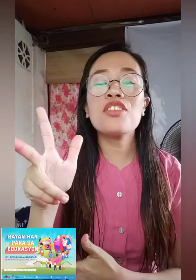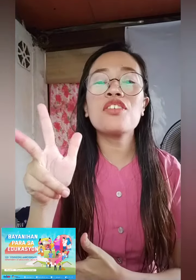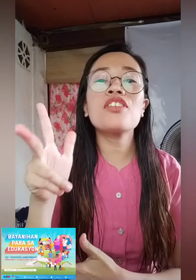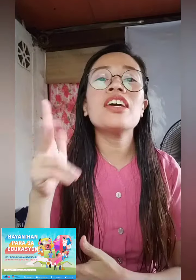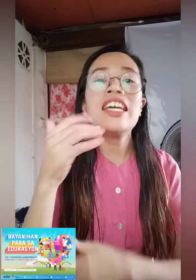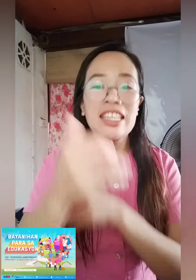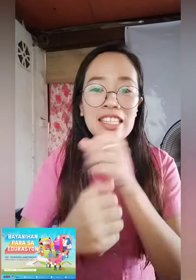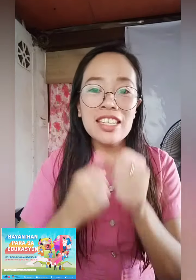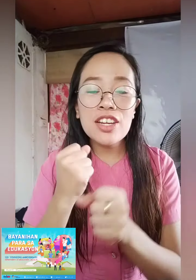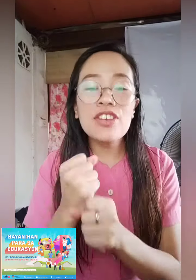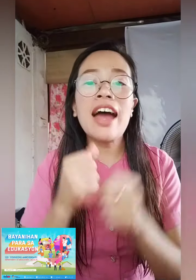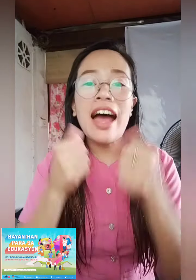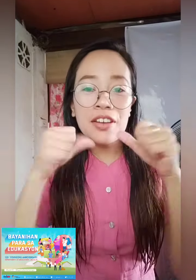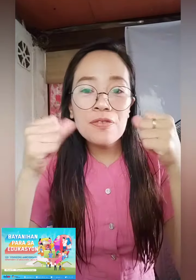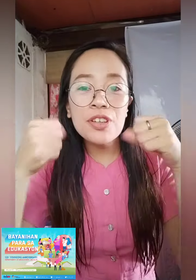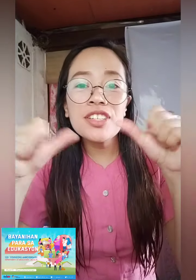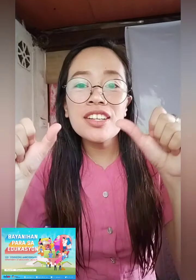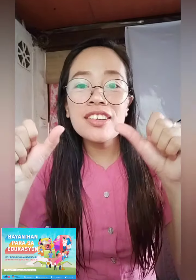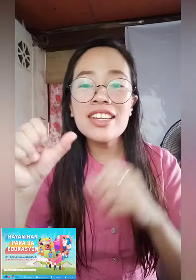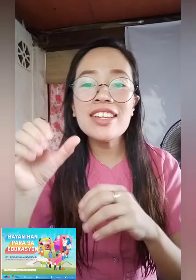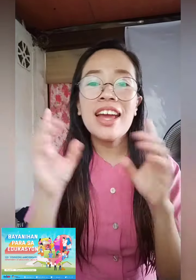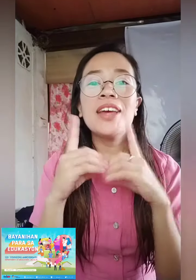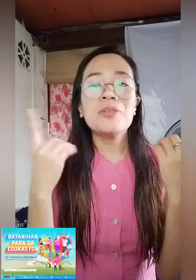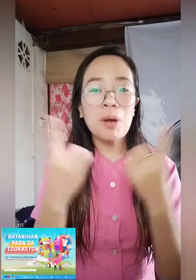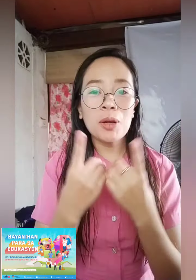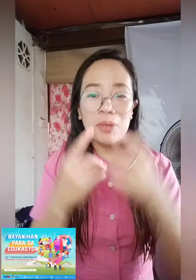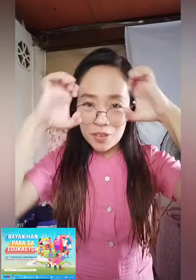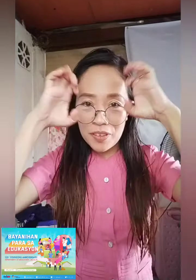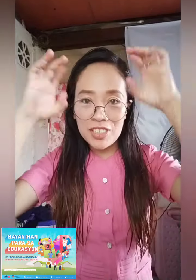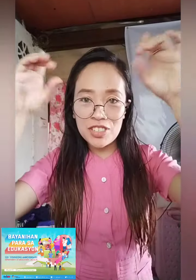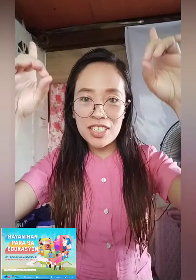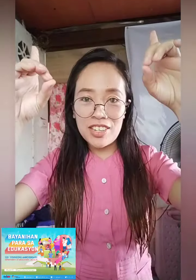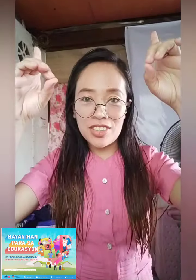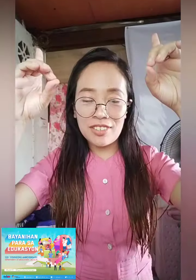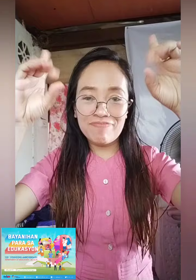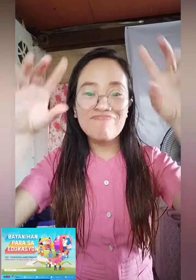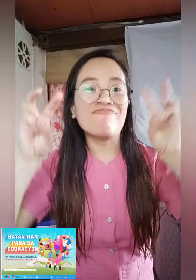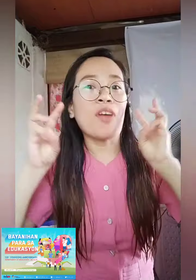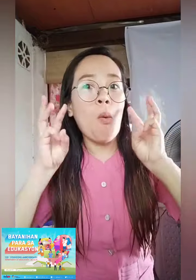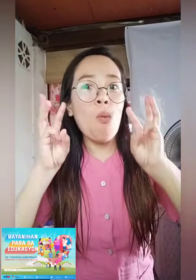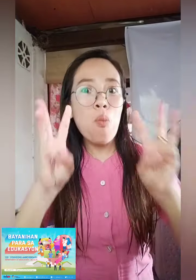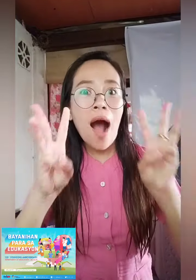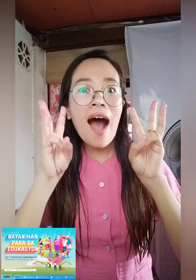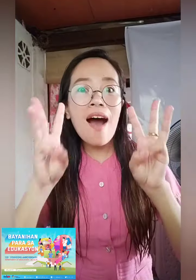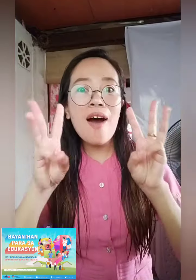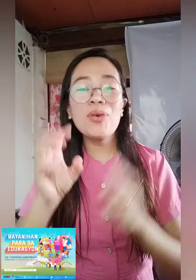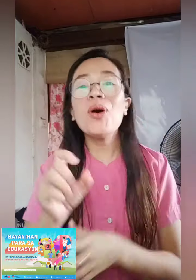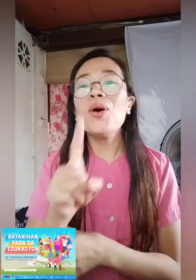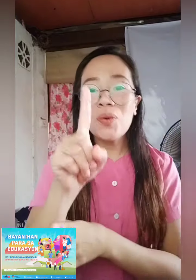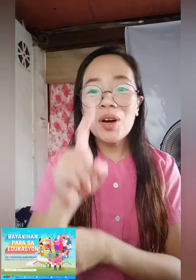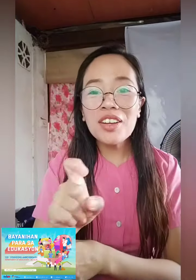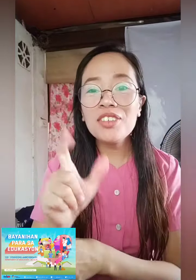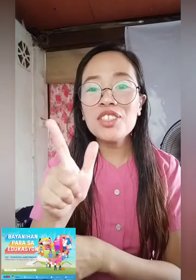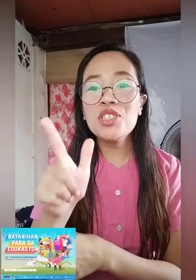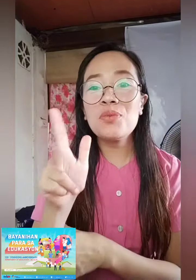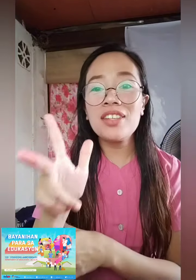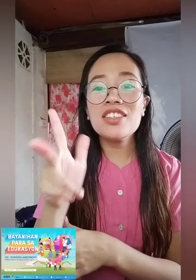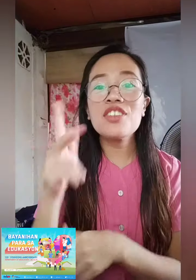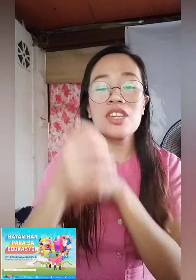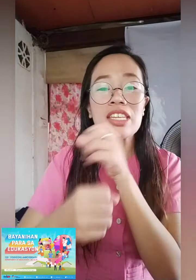23rd year anniversary, Department of Education. Wow! 123